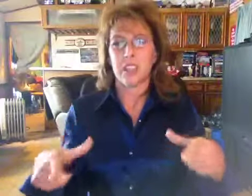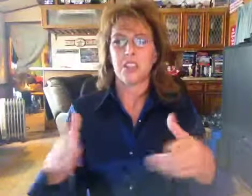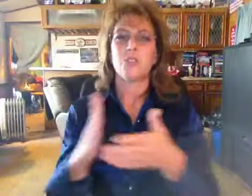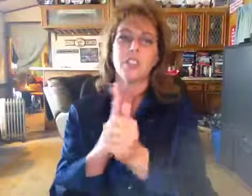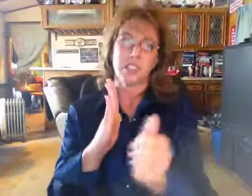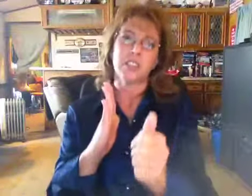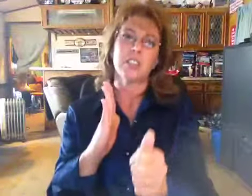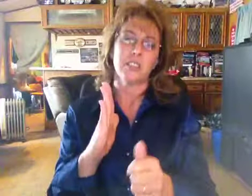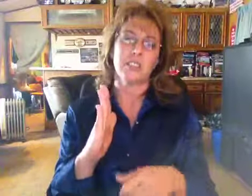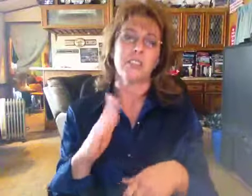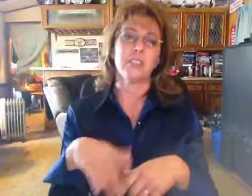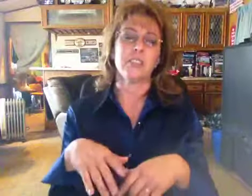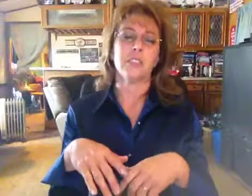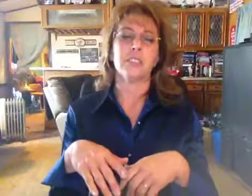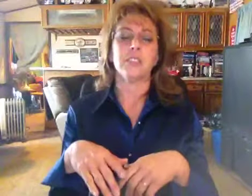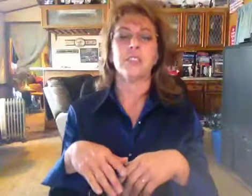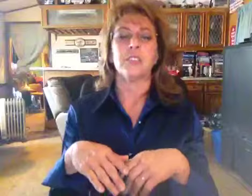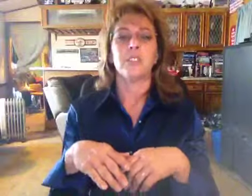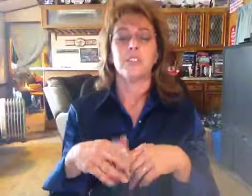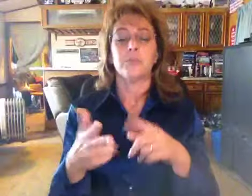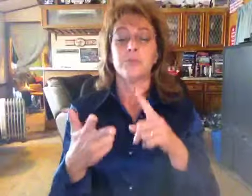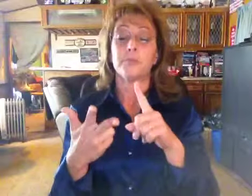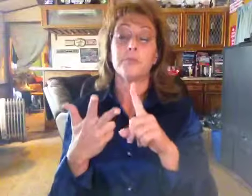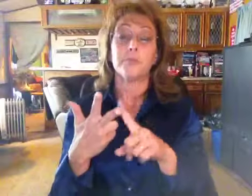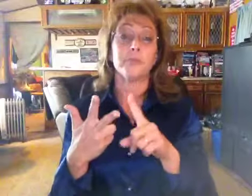The third, and maybe this won't be as persuasive to you as